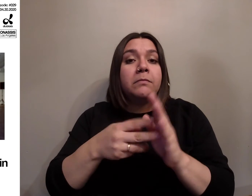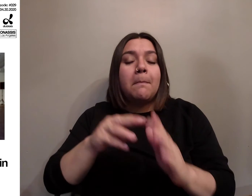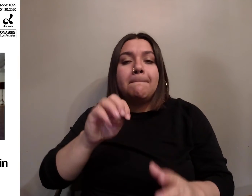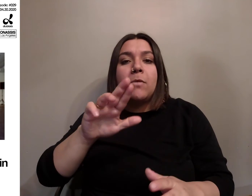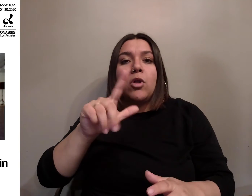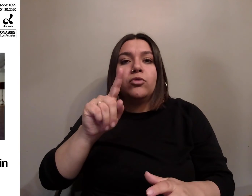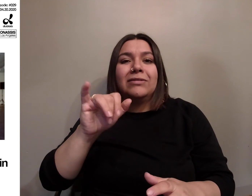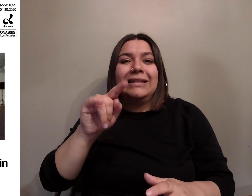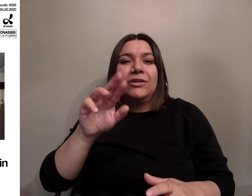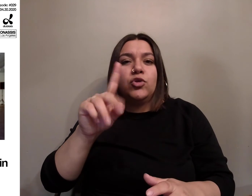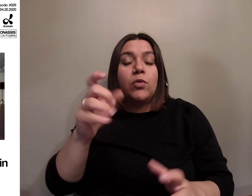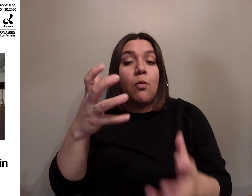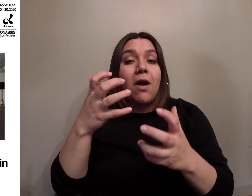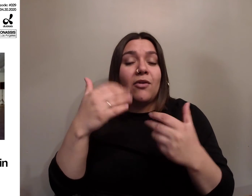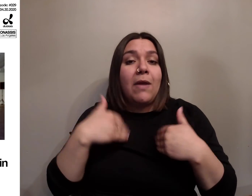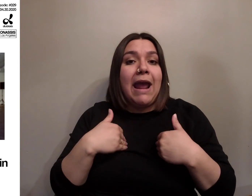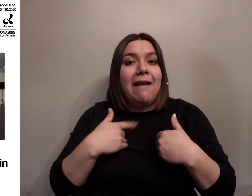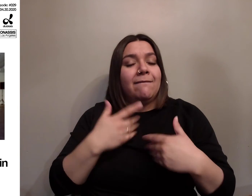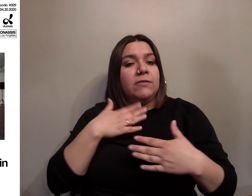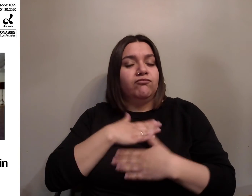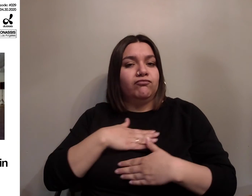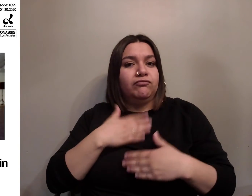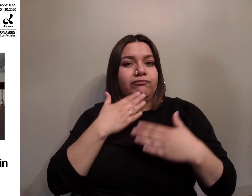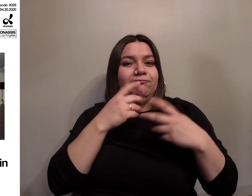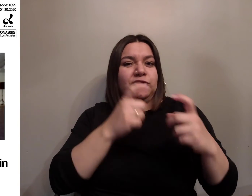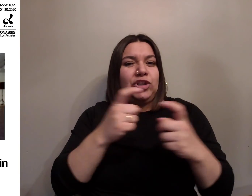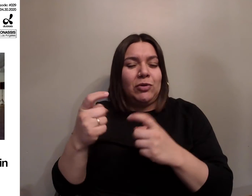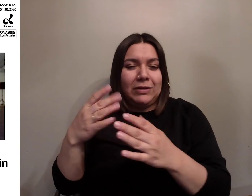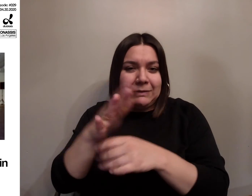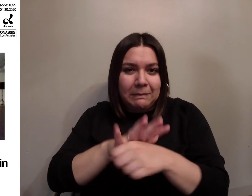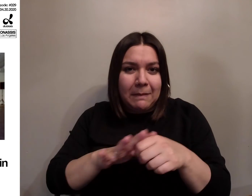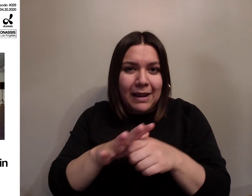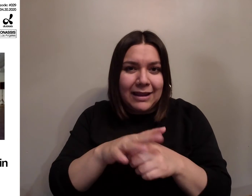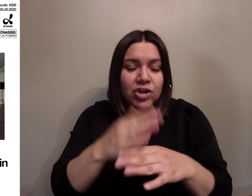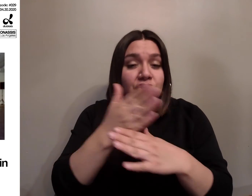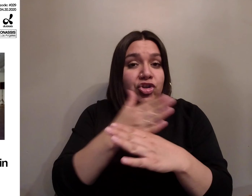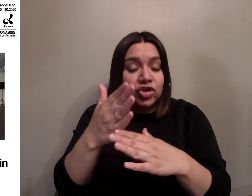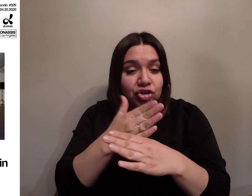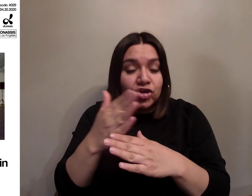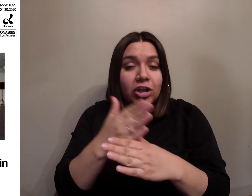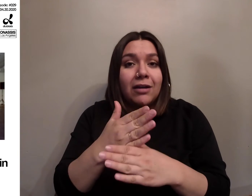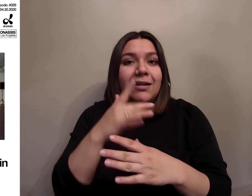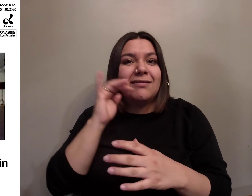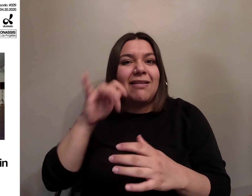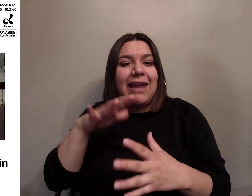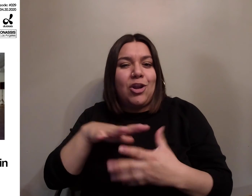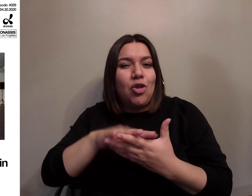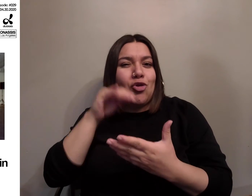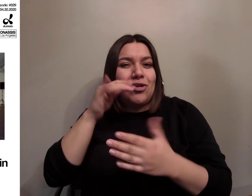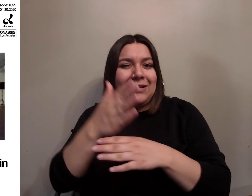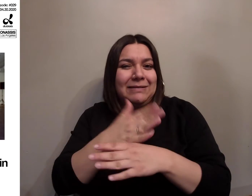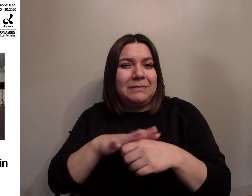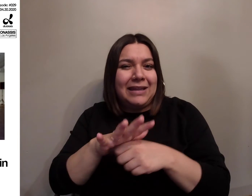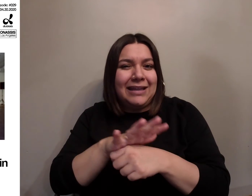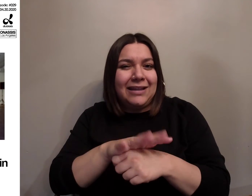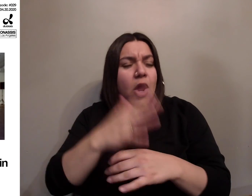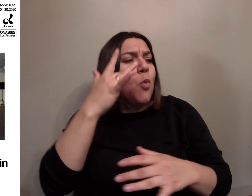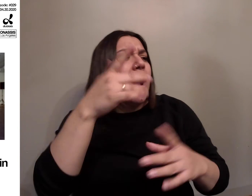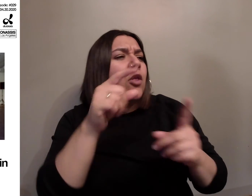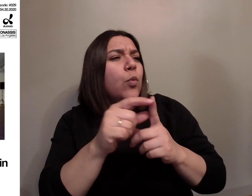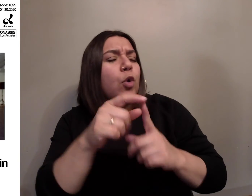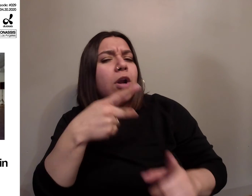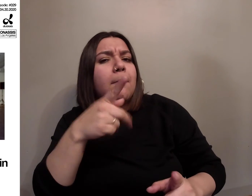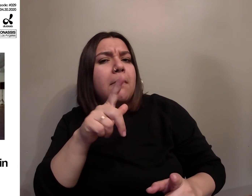That's one of the things that we always try to remember with everything that we do is how are we